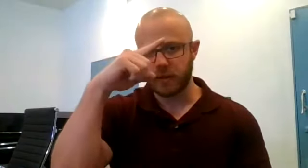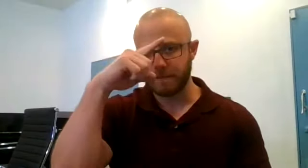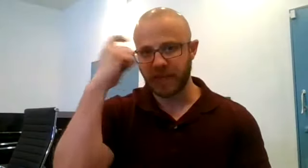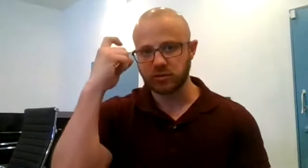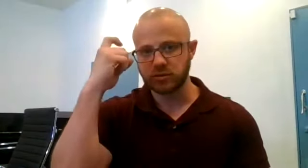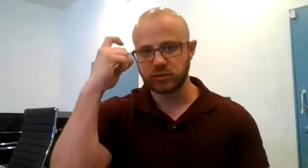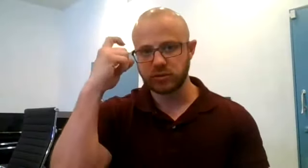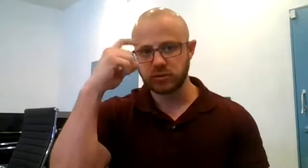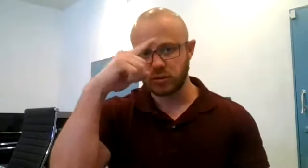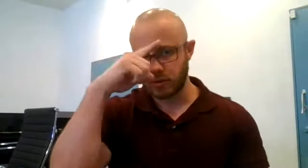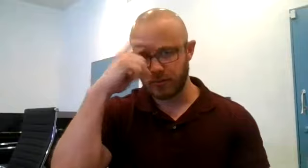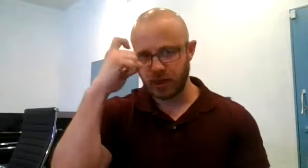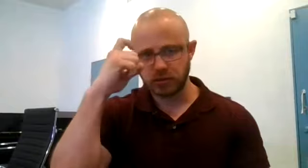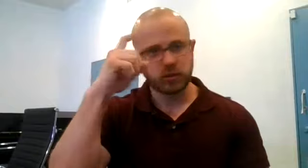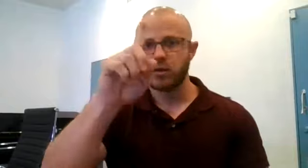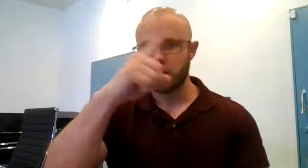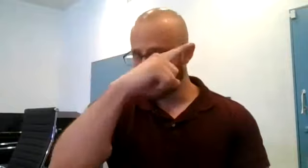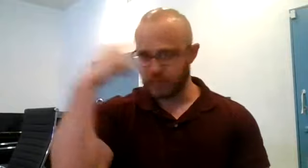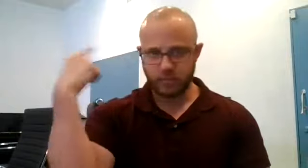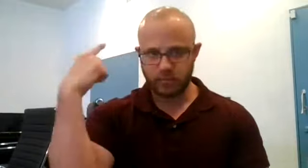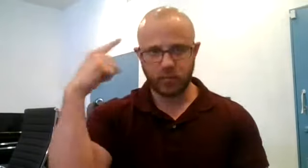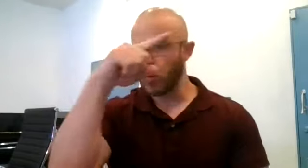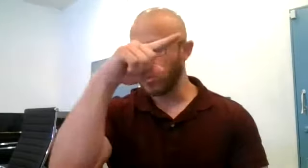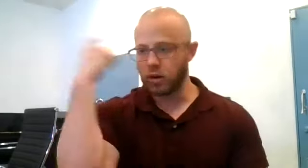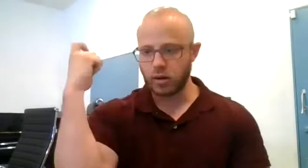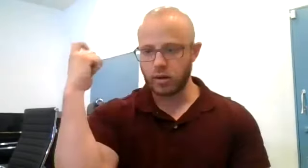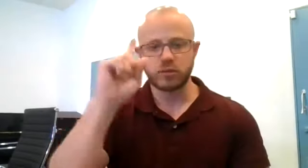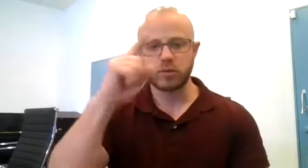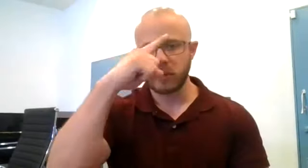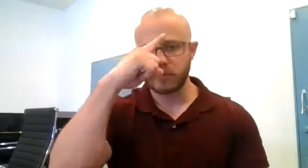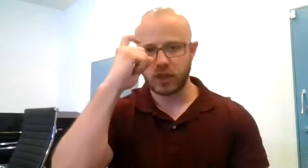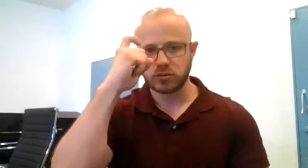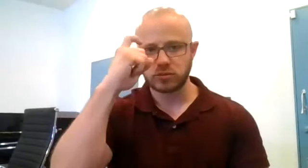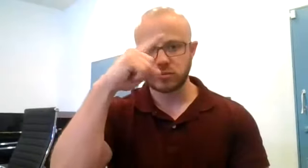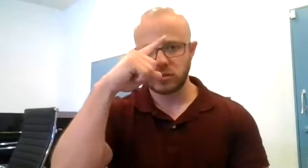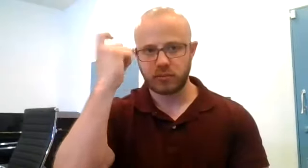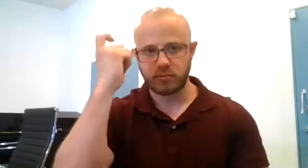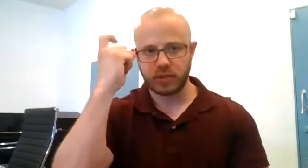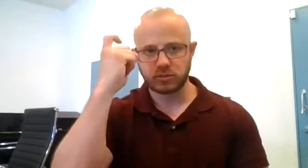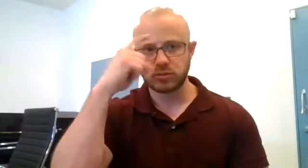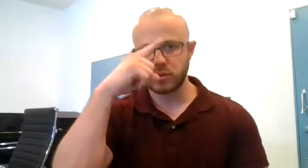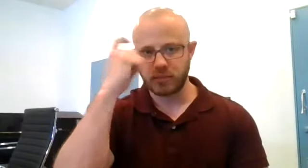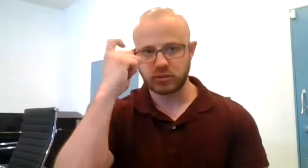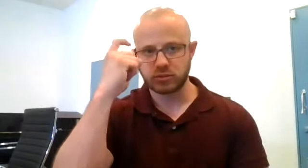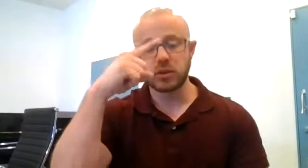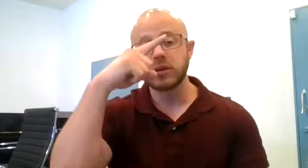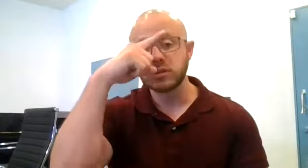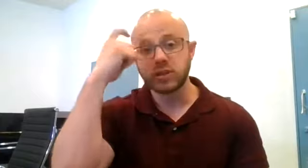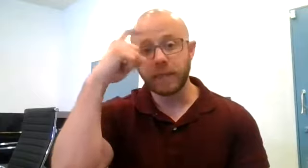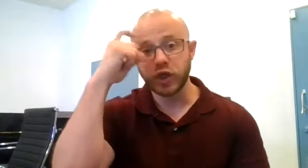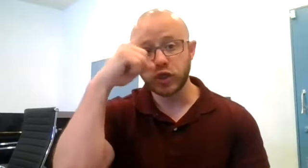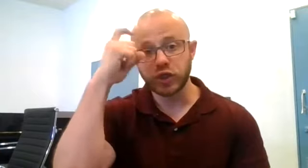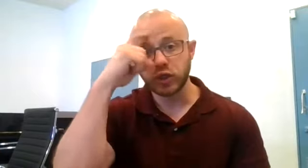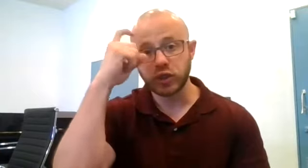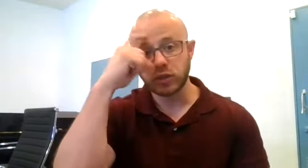This is because someone asked about sign. No. This is because you bend the finger. Because. And